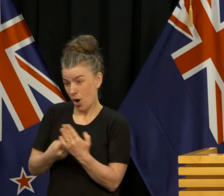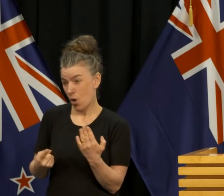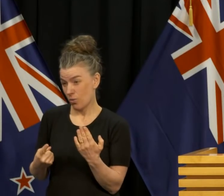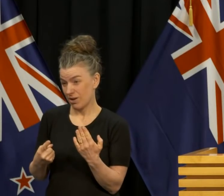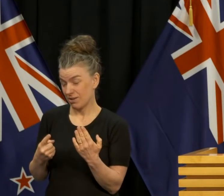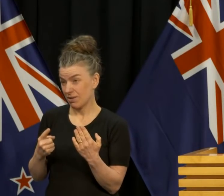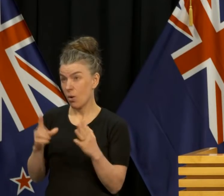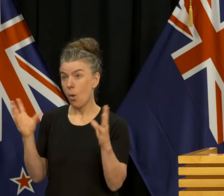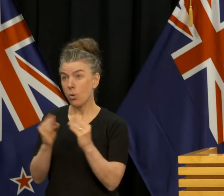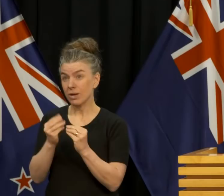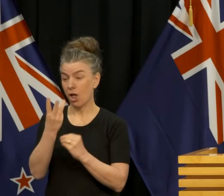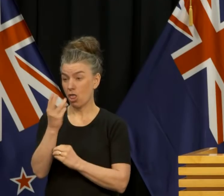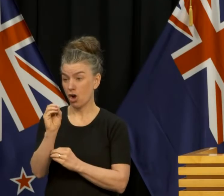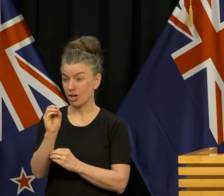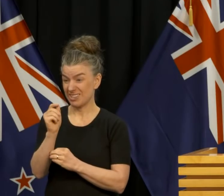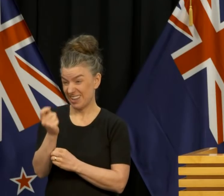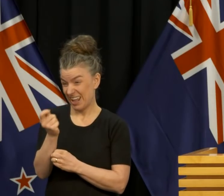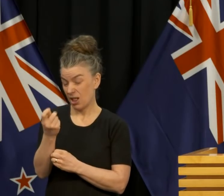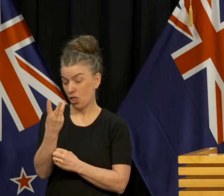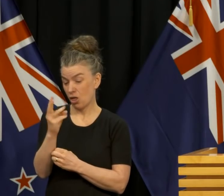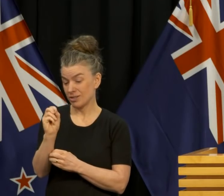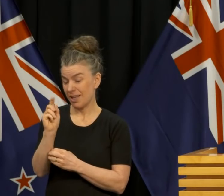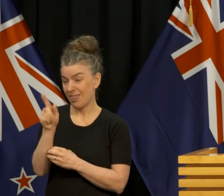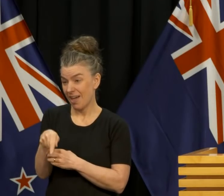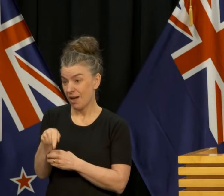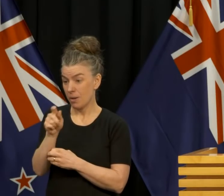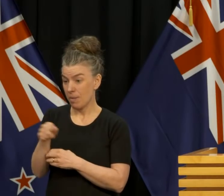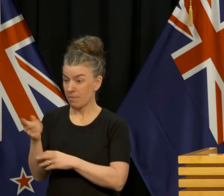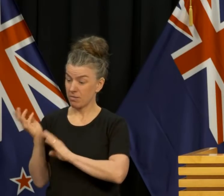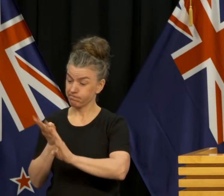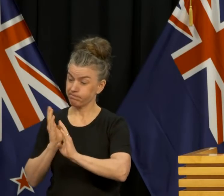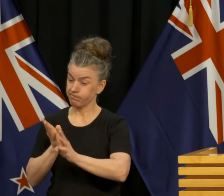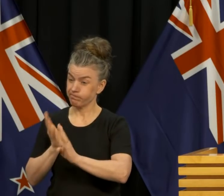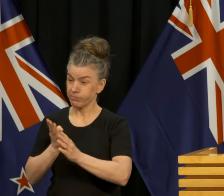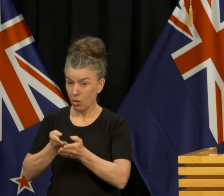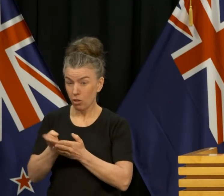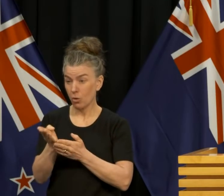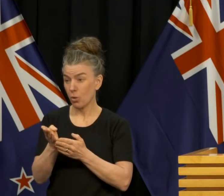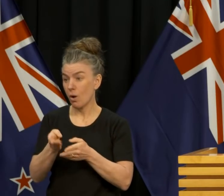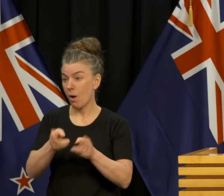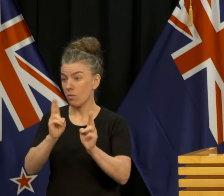out of nearly 30,000 people going through these facilities in recent months.